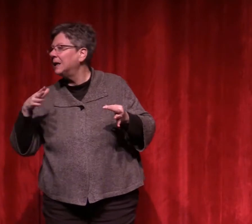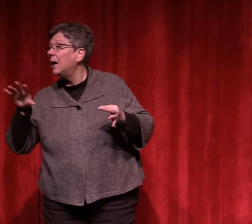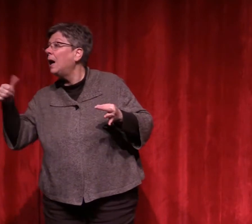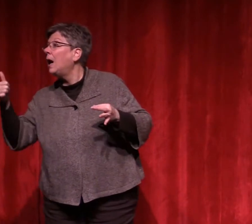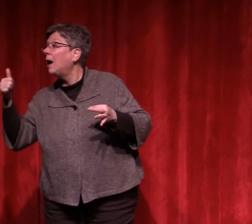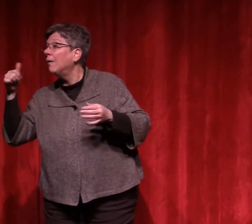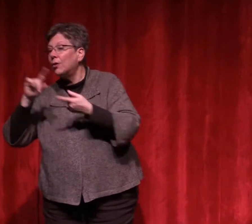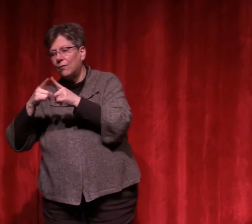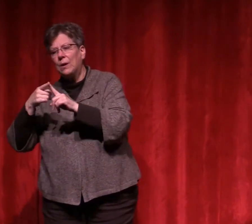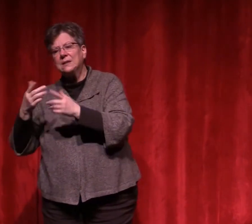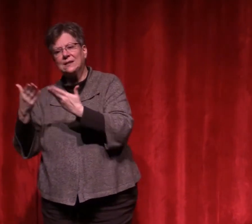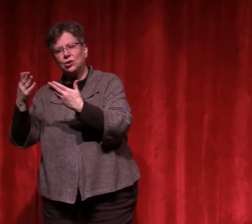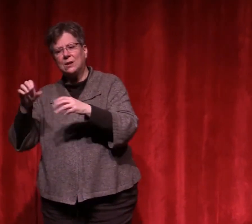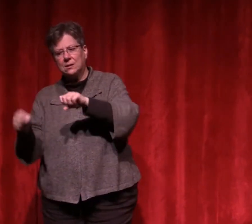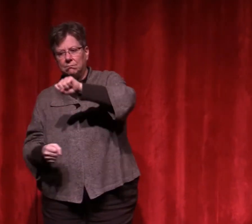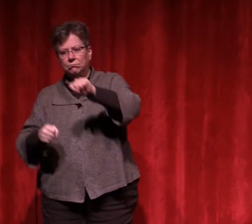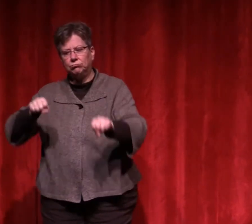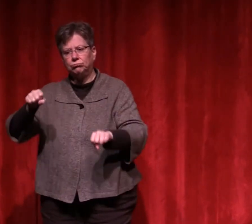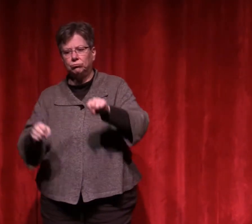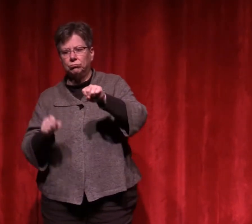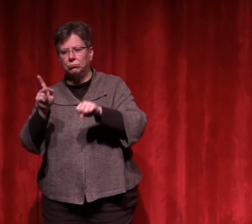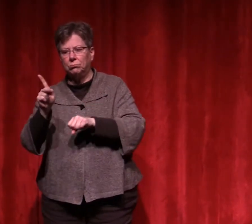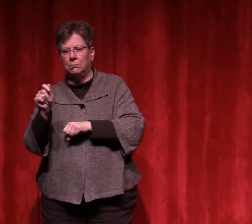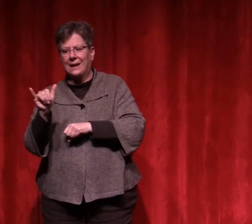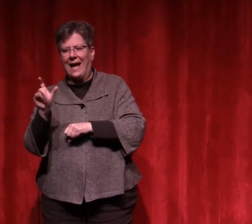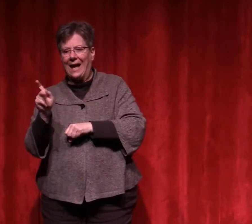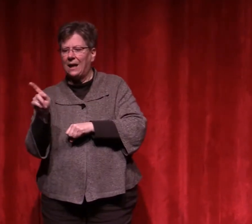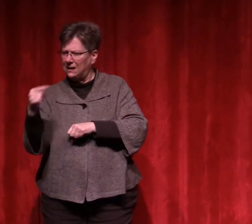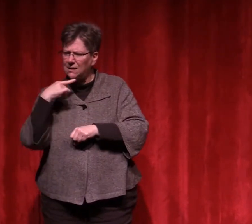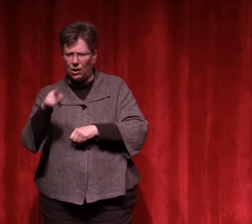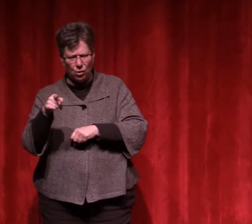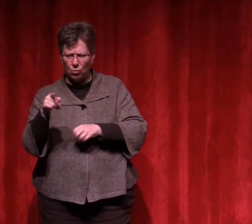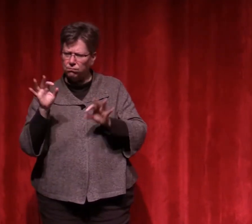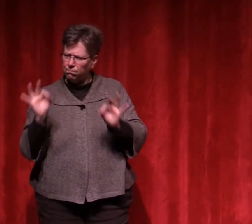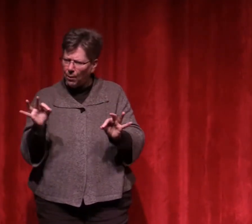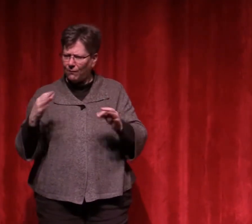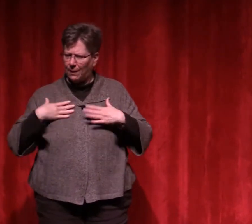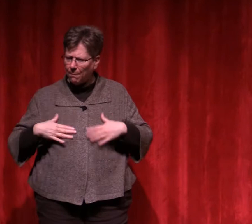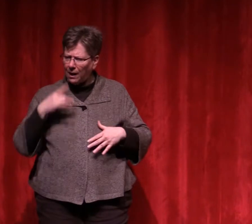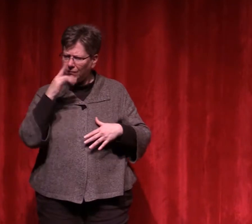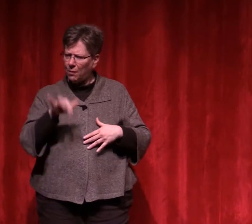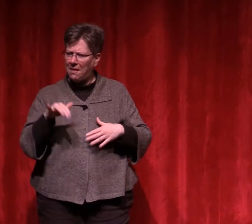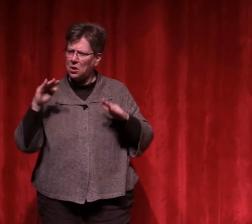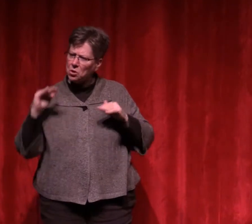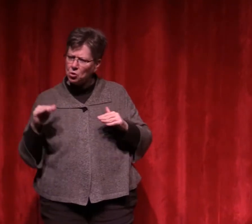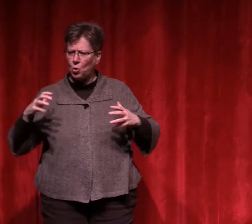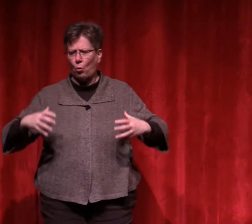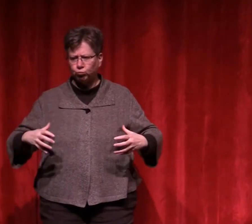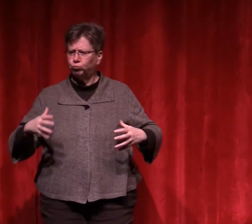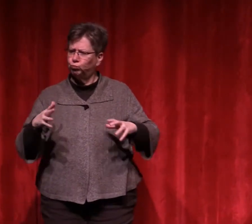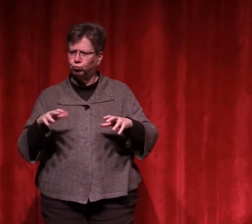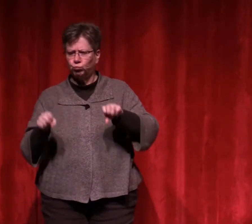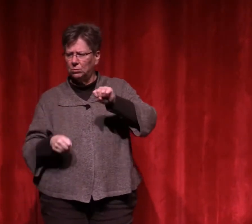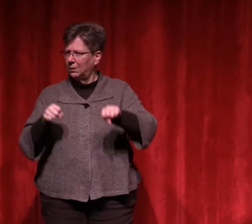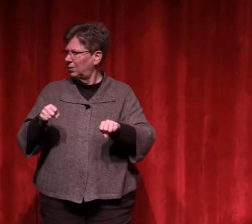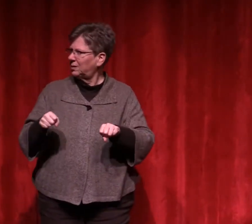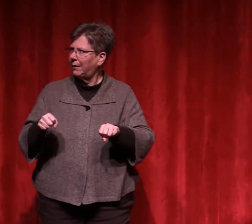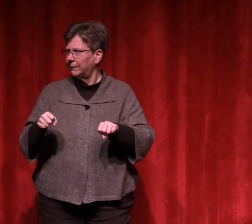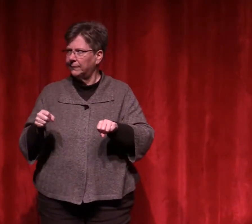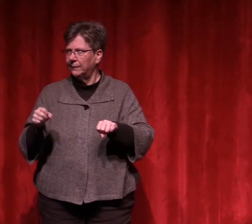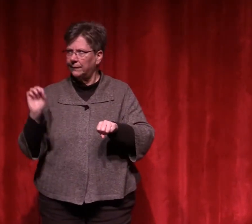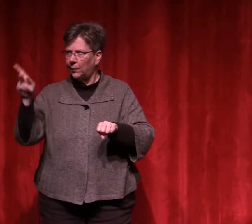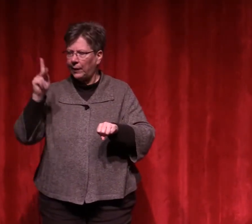suggested kayaking. I'm like, all right, I'll try kayaking. Yeah, bro, you're built for it, dude. And I'm like, okay. So I did the